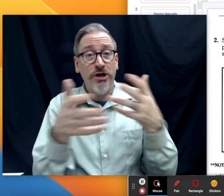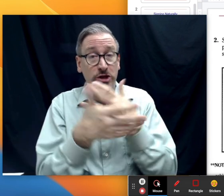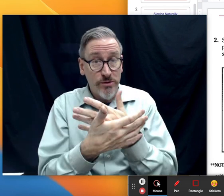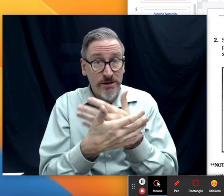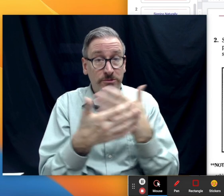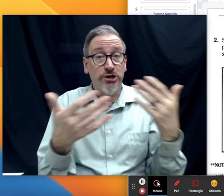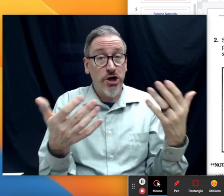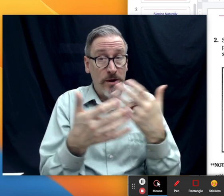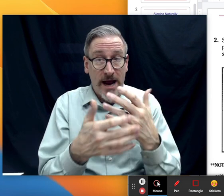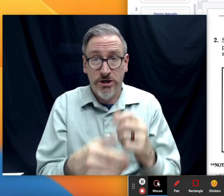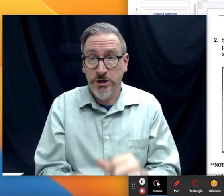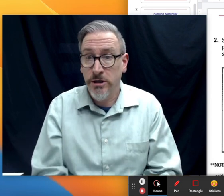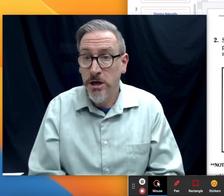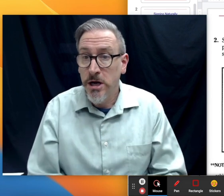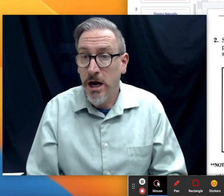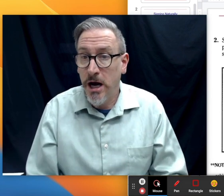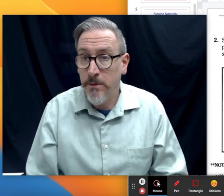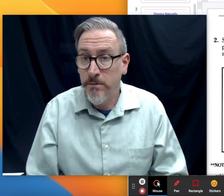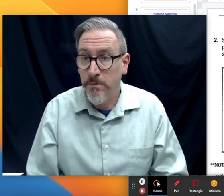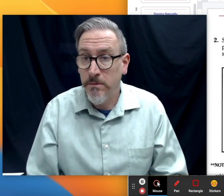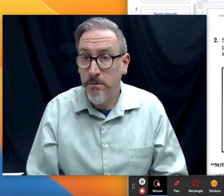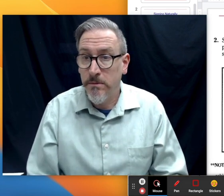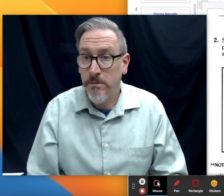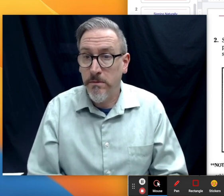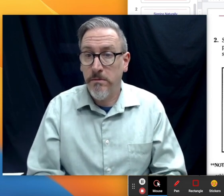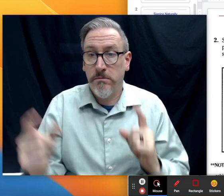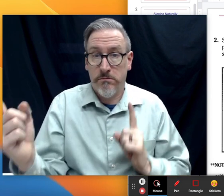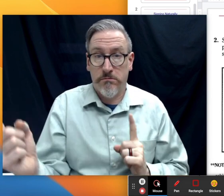We're going to use them to show an action.